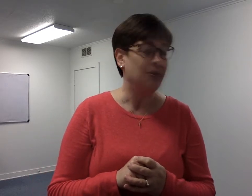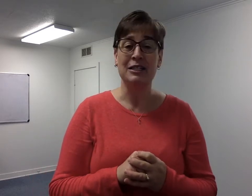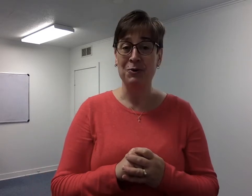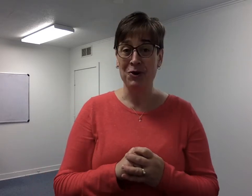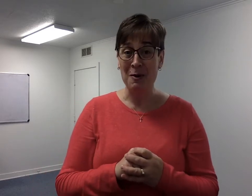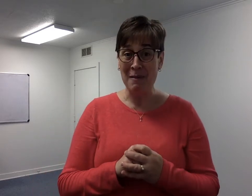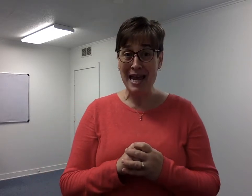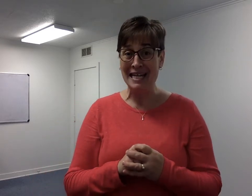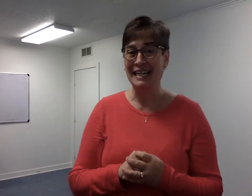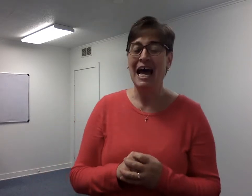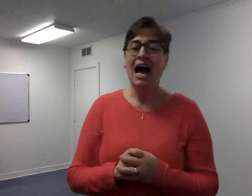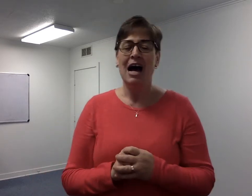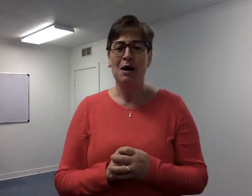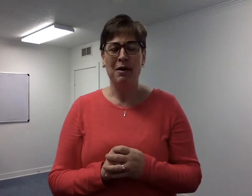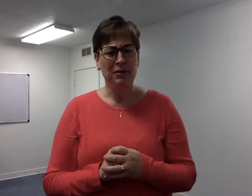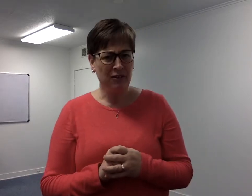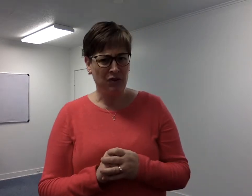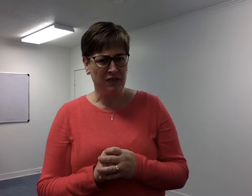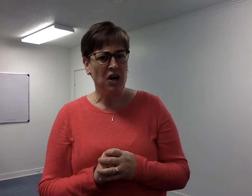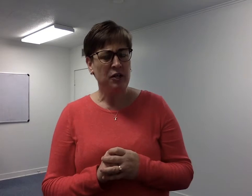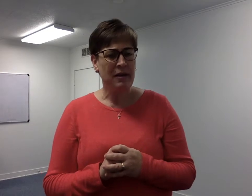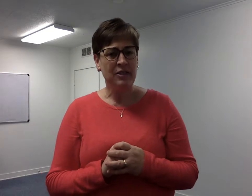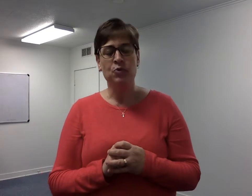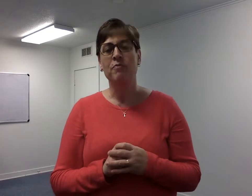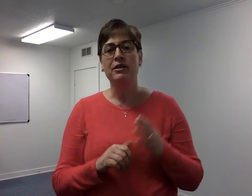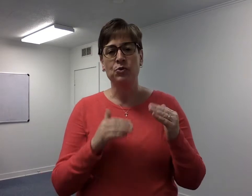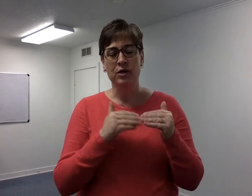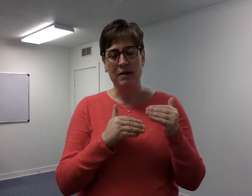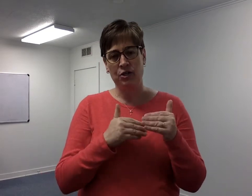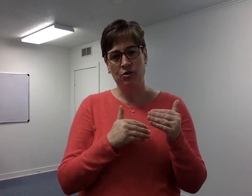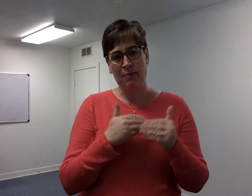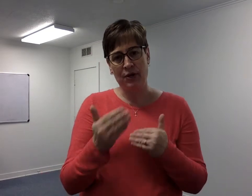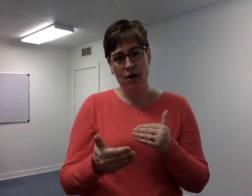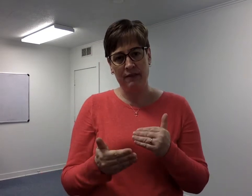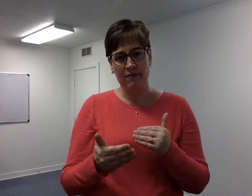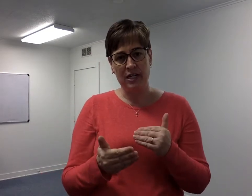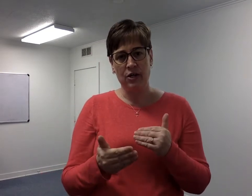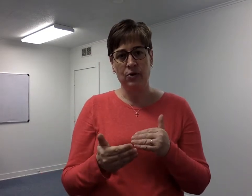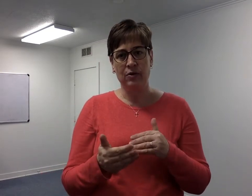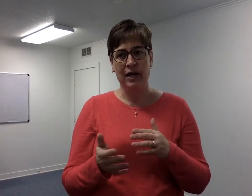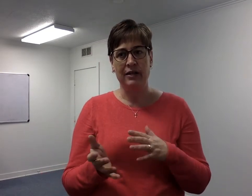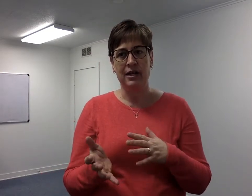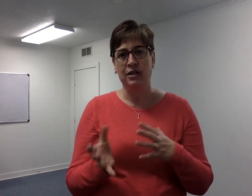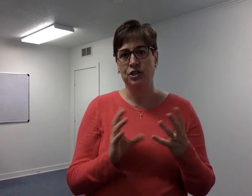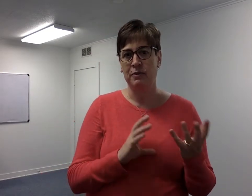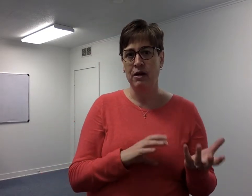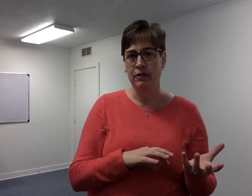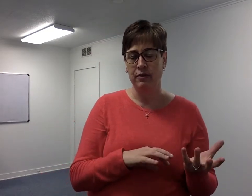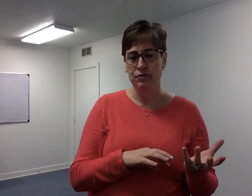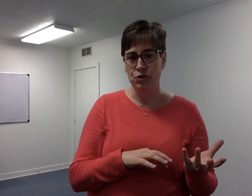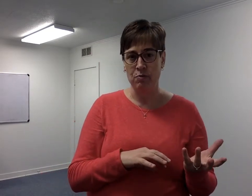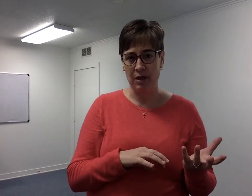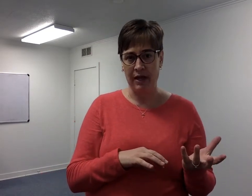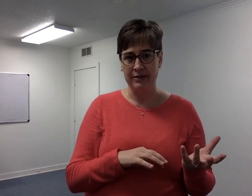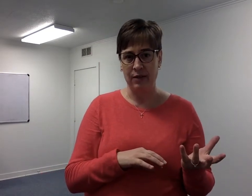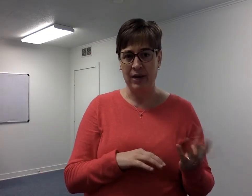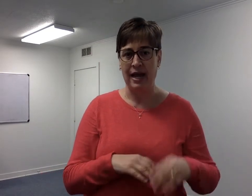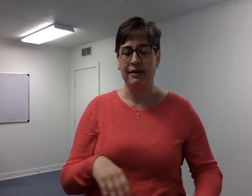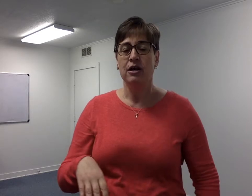right, so we're on man. I believe we've talked about this one, but I just want to make sure I put it on the video and it not just be on the Zoom class that we had.